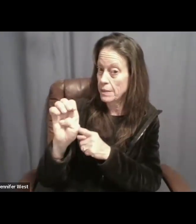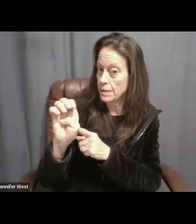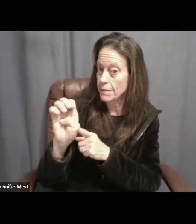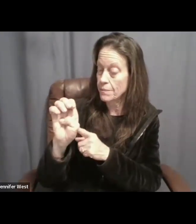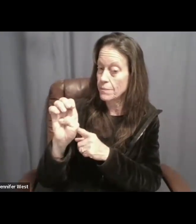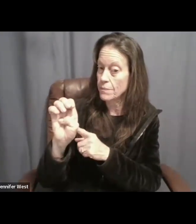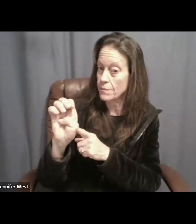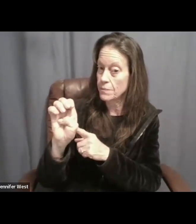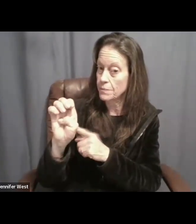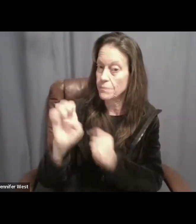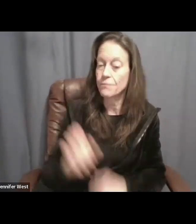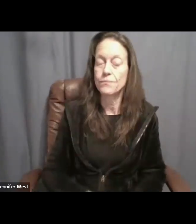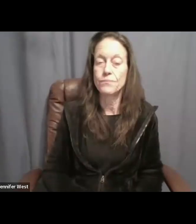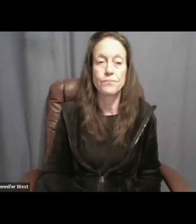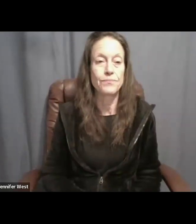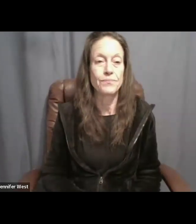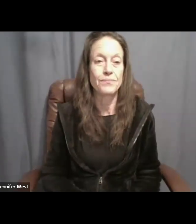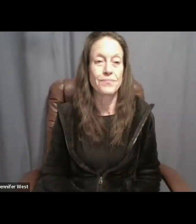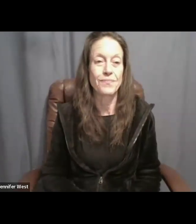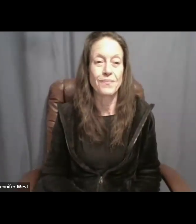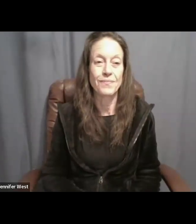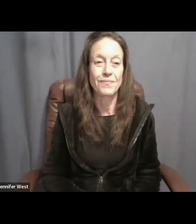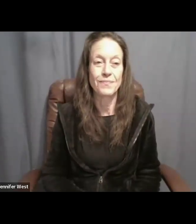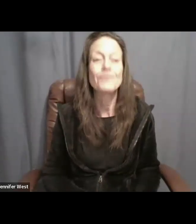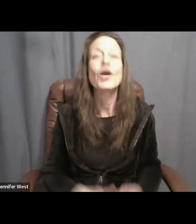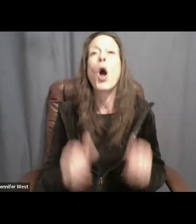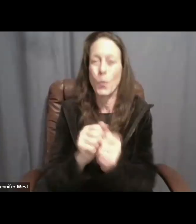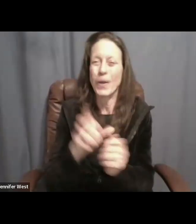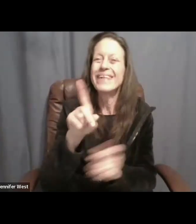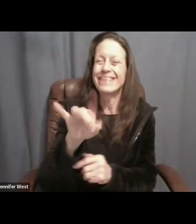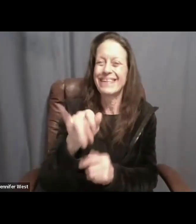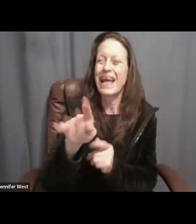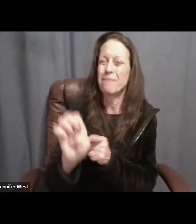if I can, I'm with Debbie.